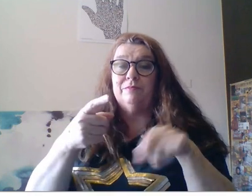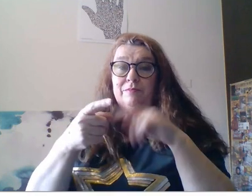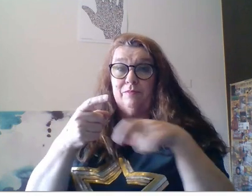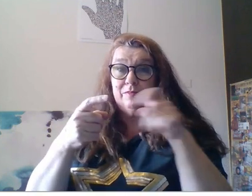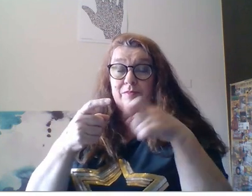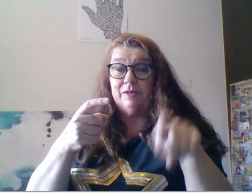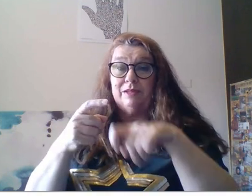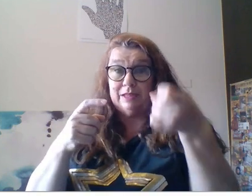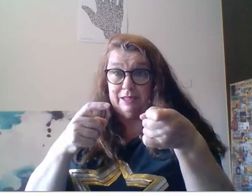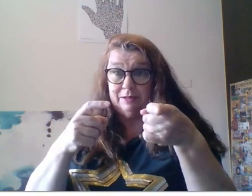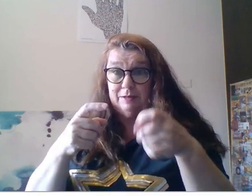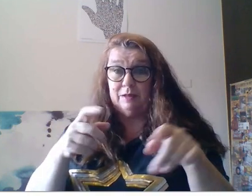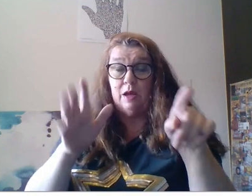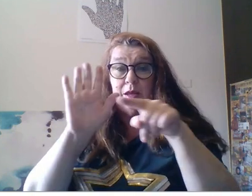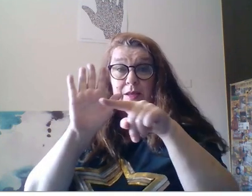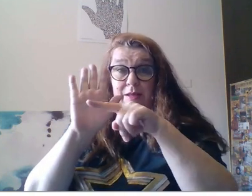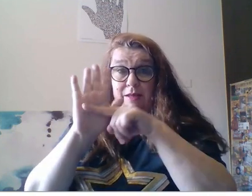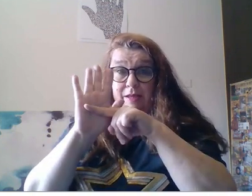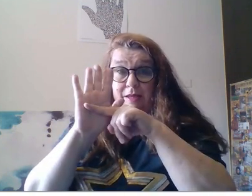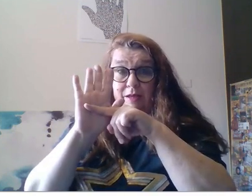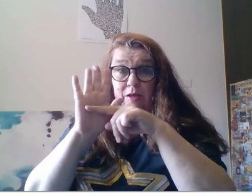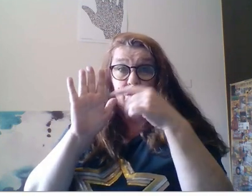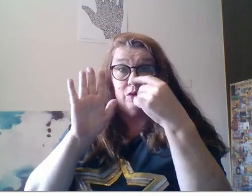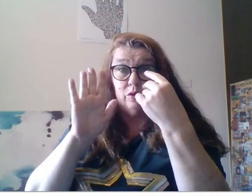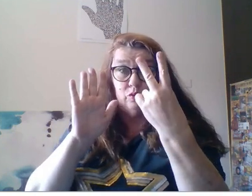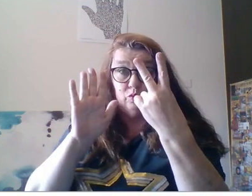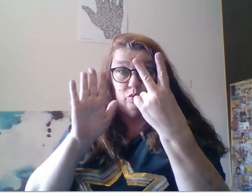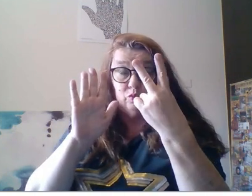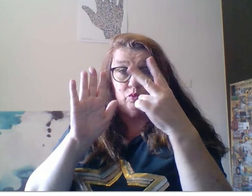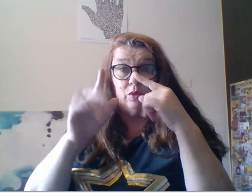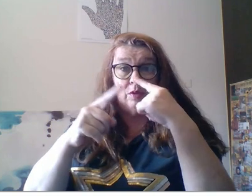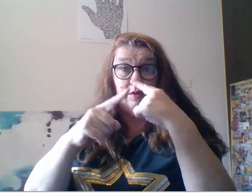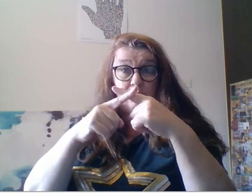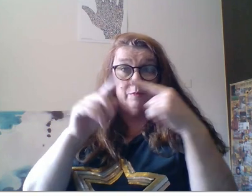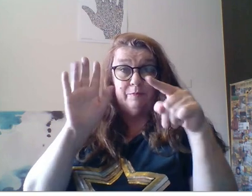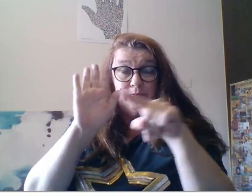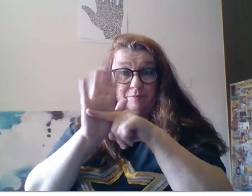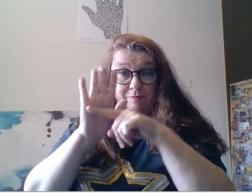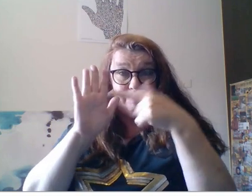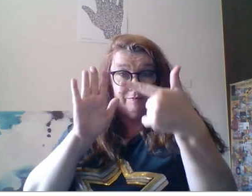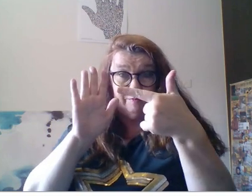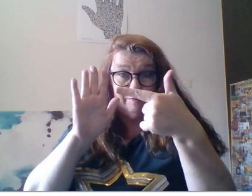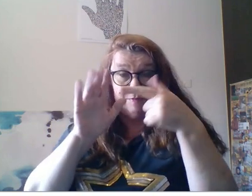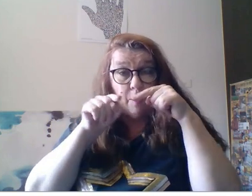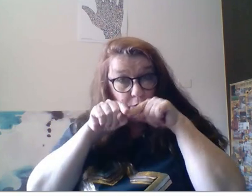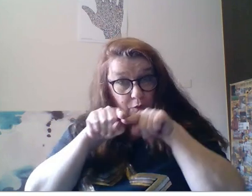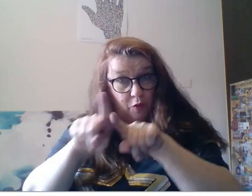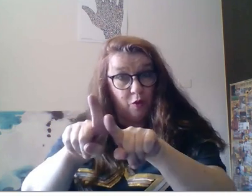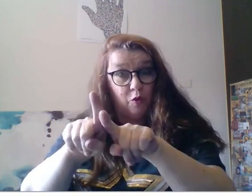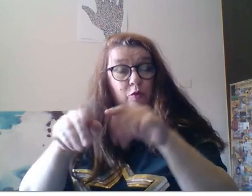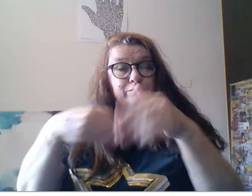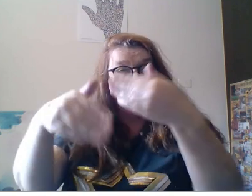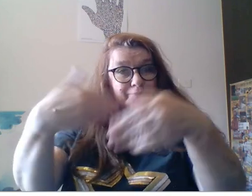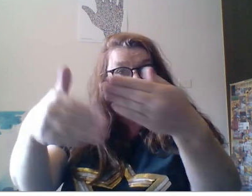just the habit that's happened all right what's next negative two times negative seven